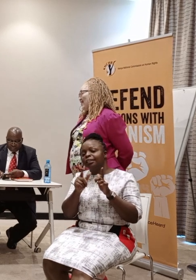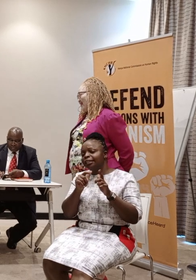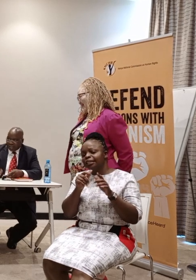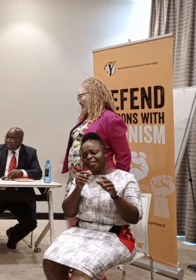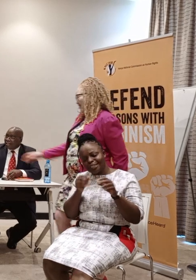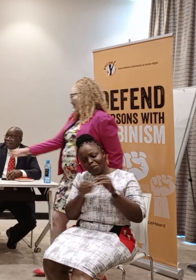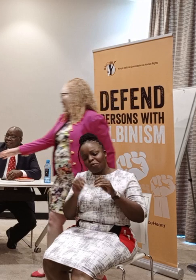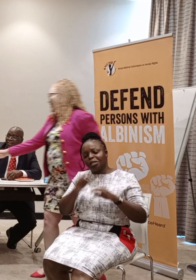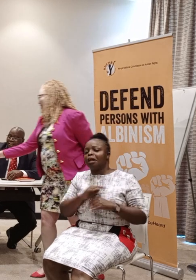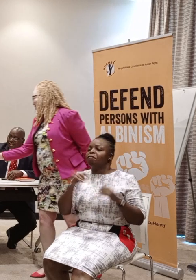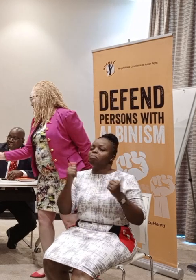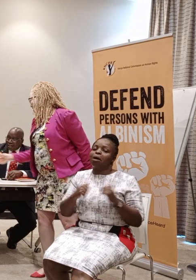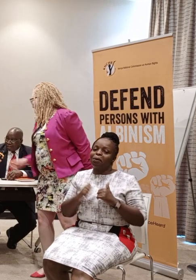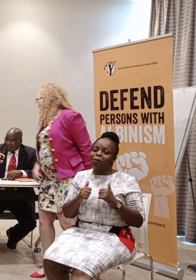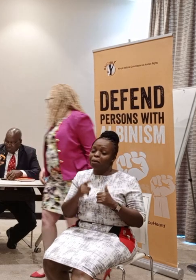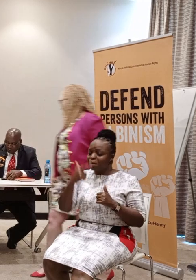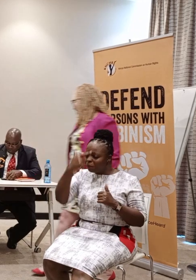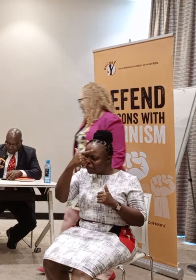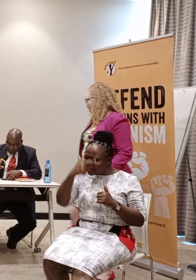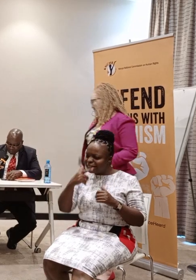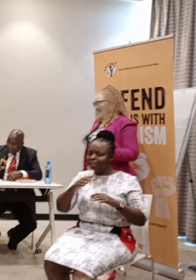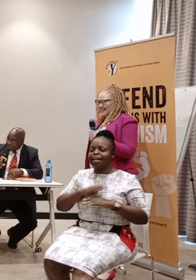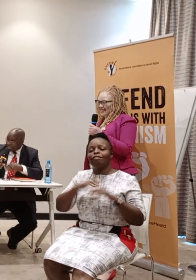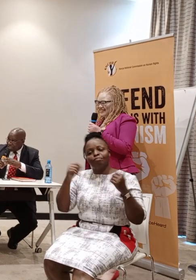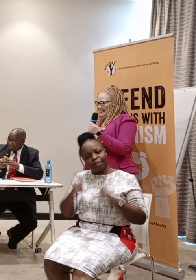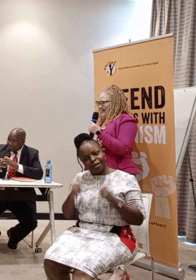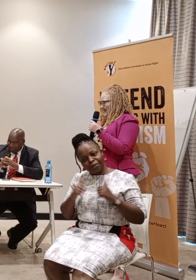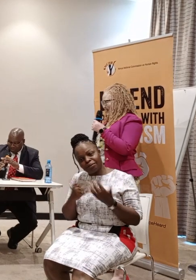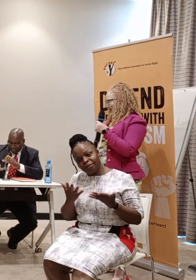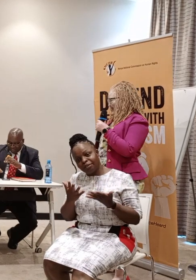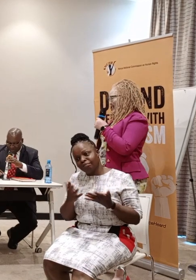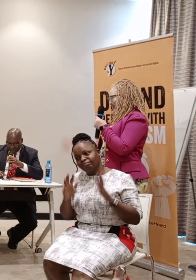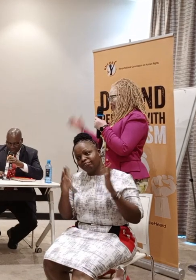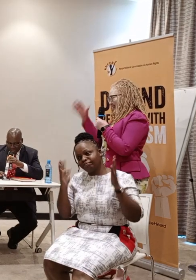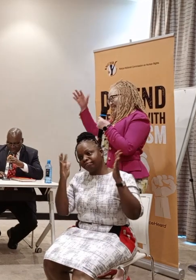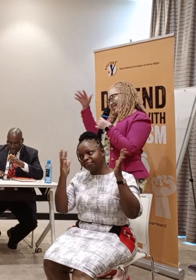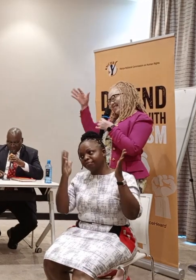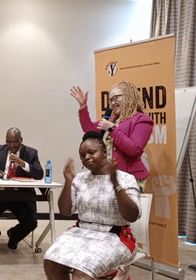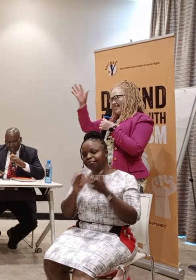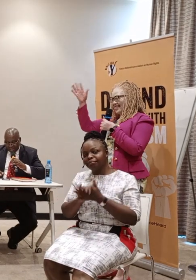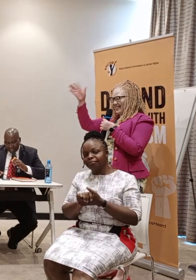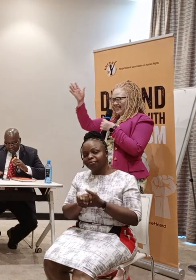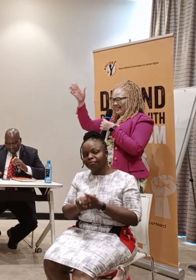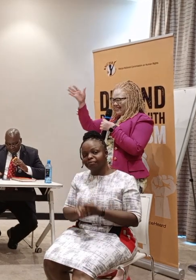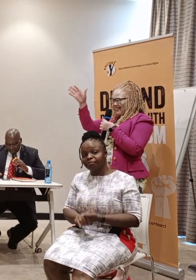enough. I think let's give Mheshimiwa a try.